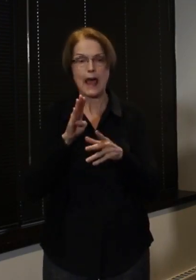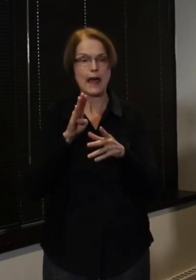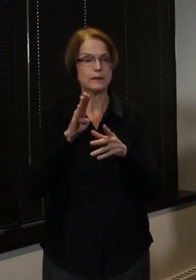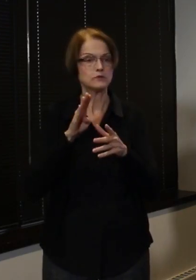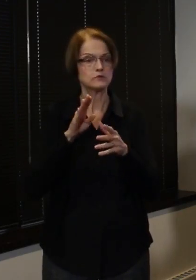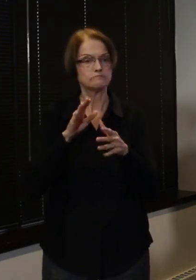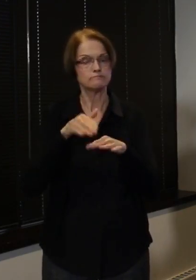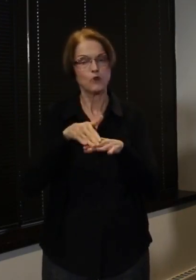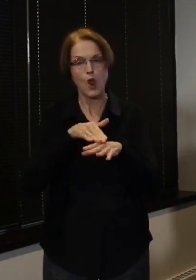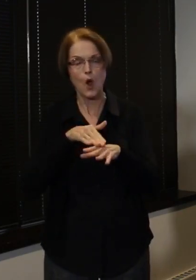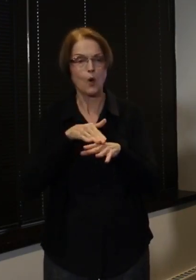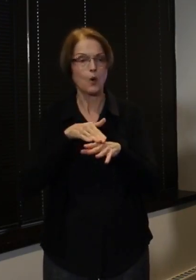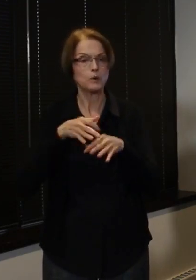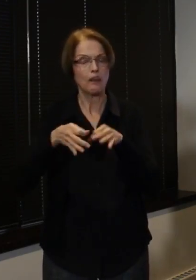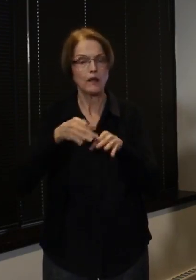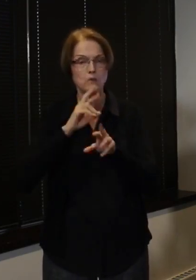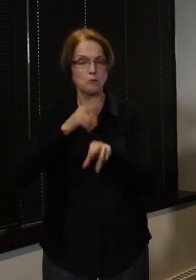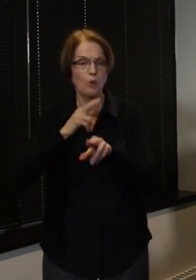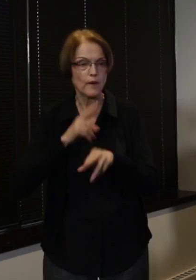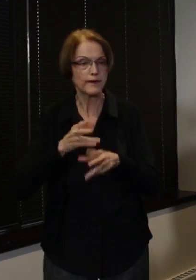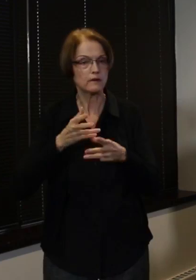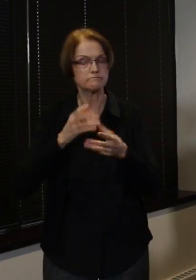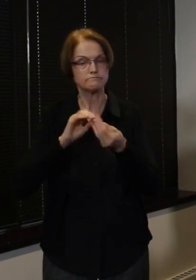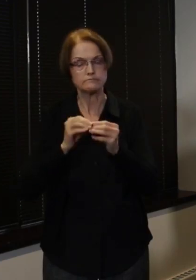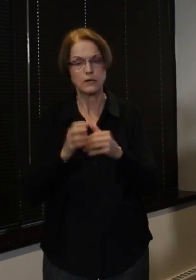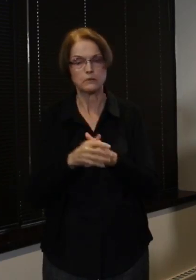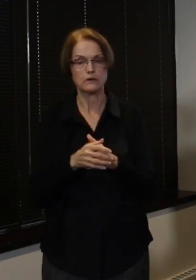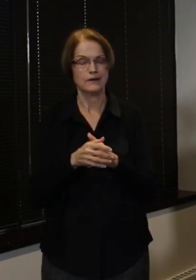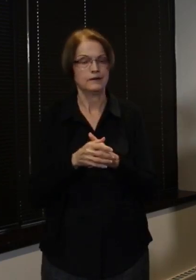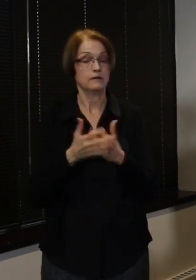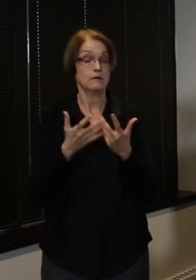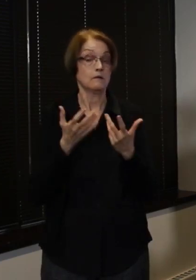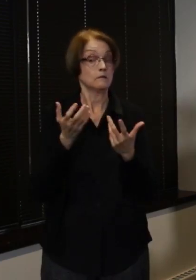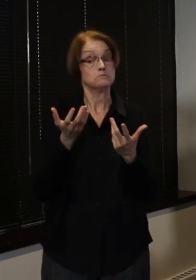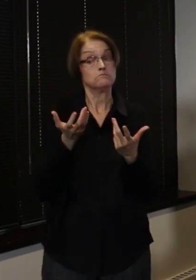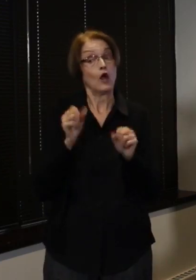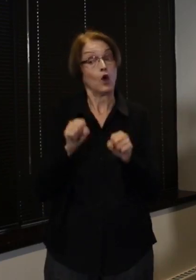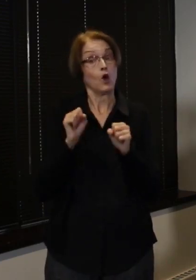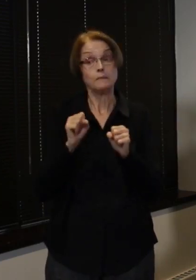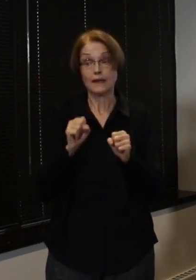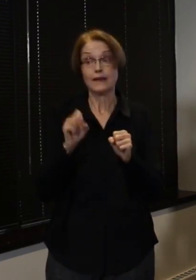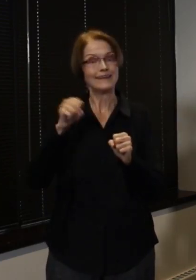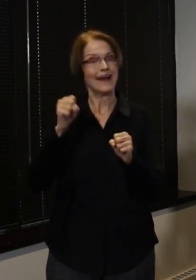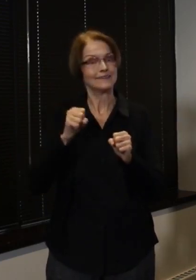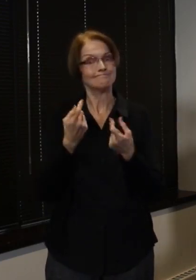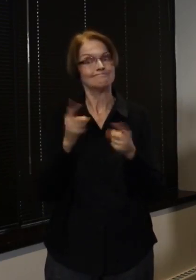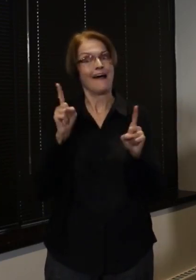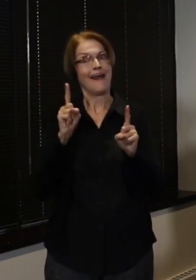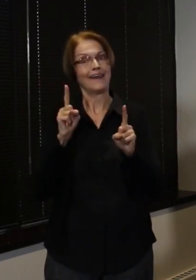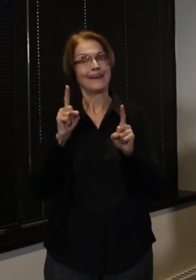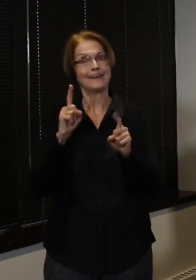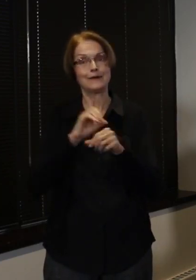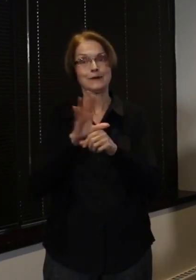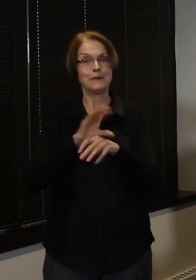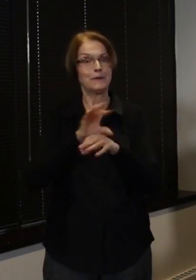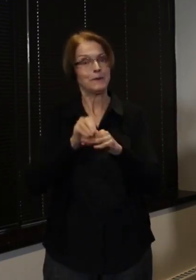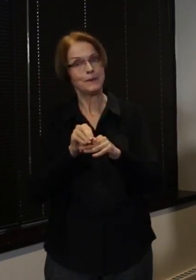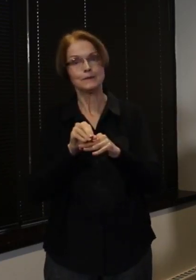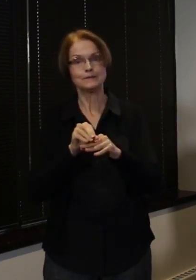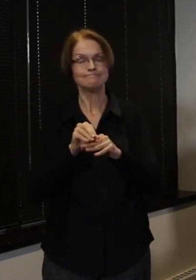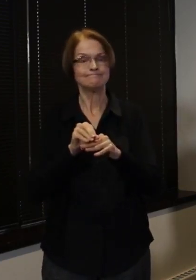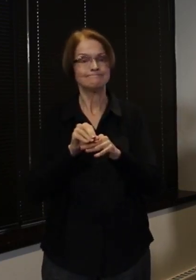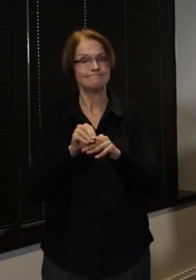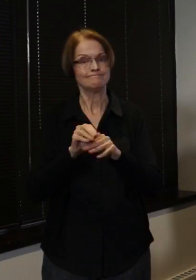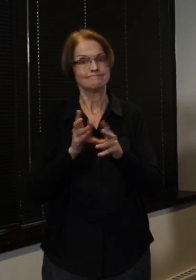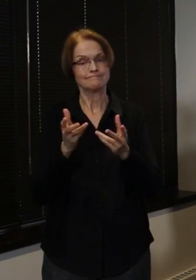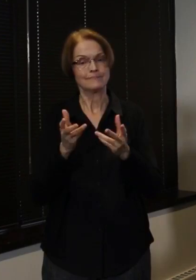that. So there could be any number of things. Or it could be, yes, we are actually seeing an interruption in transmission. So all three of those